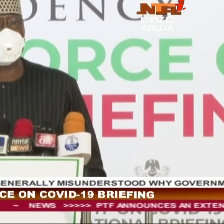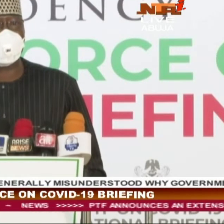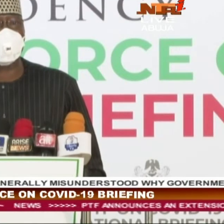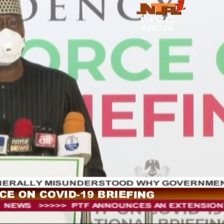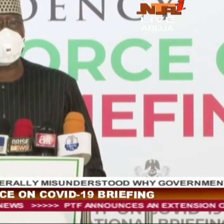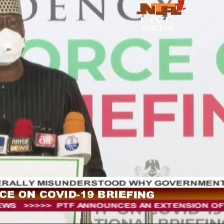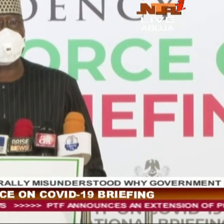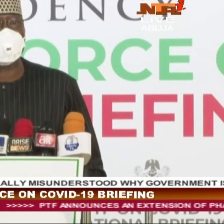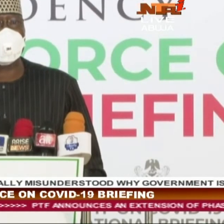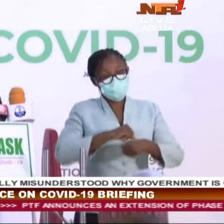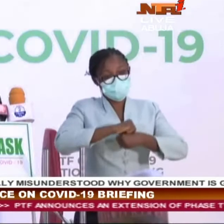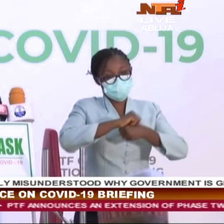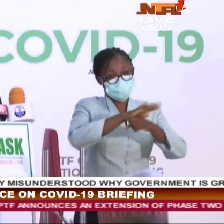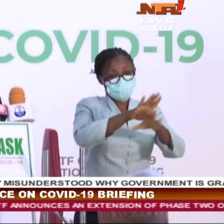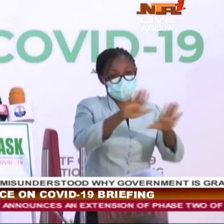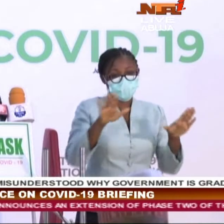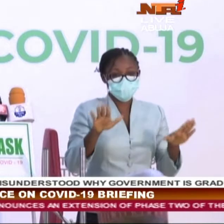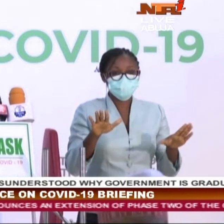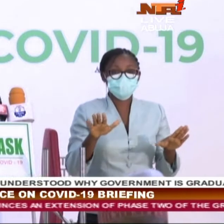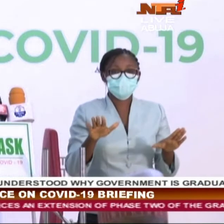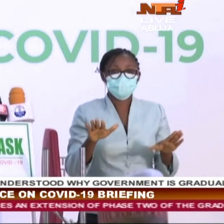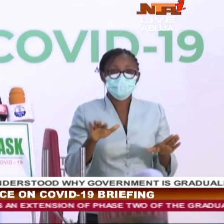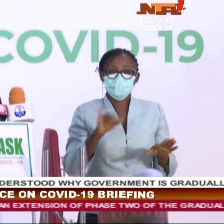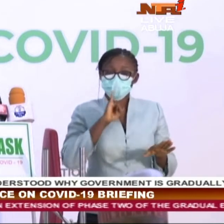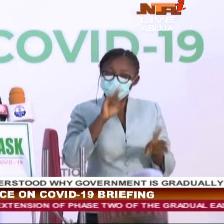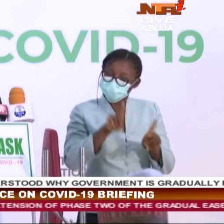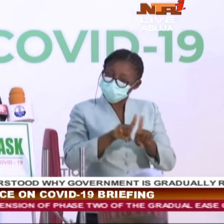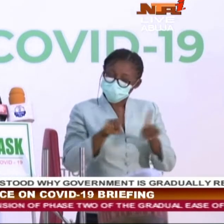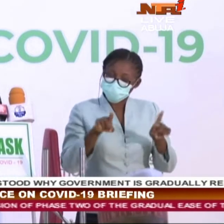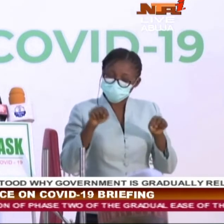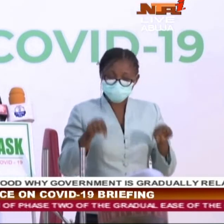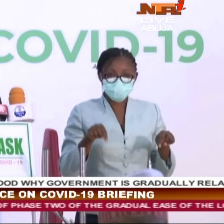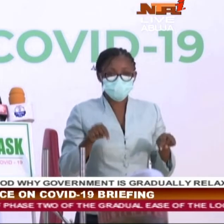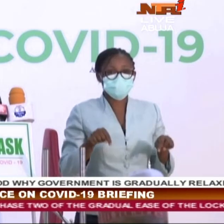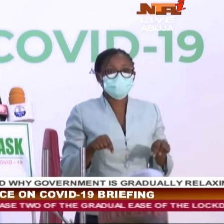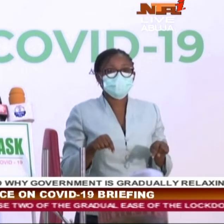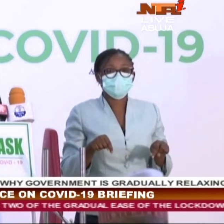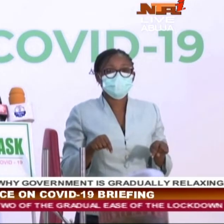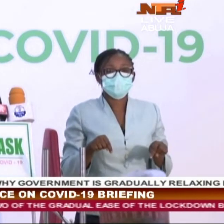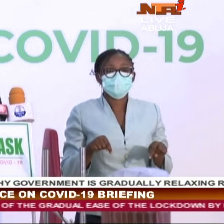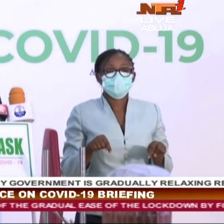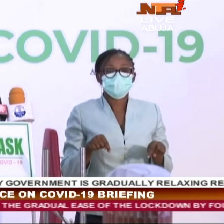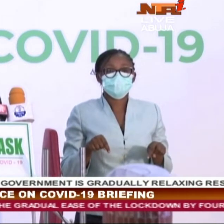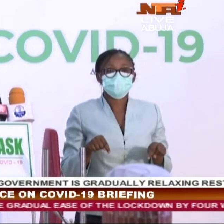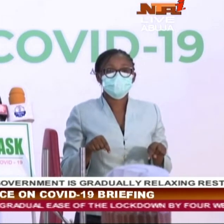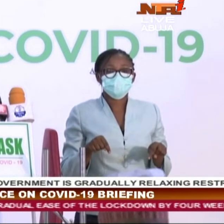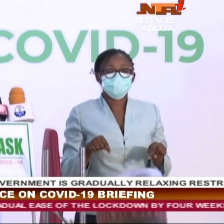prior to COVID-19 is different from what you get in the market now.